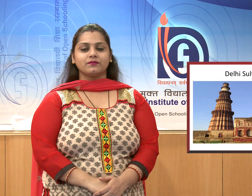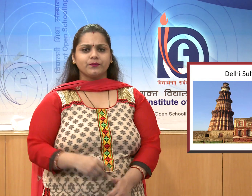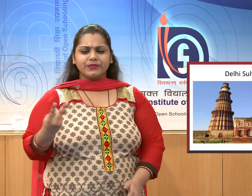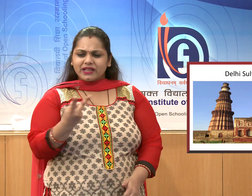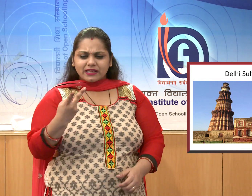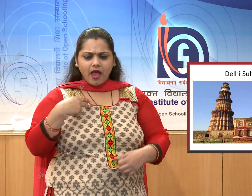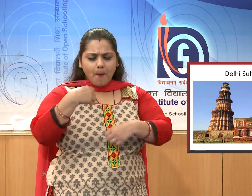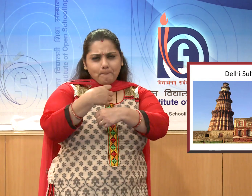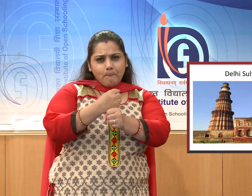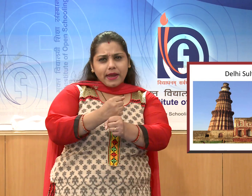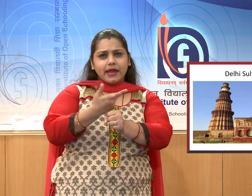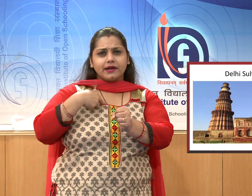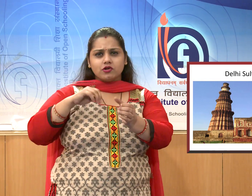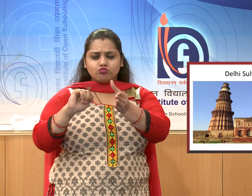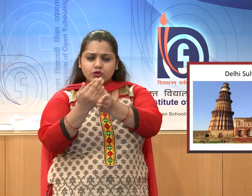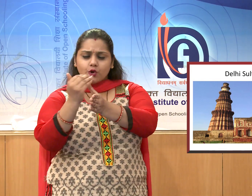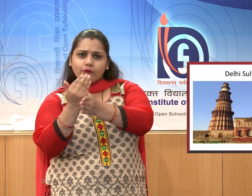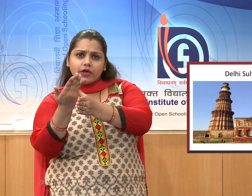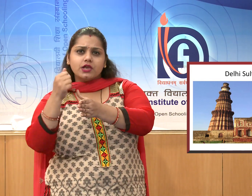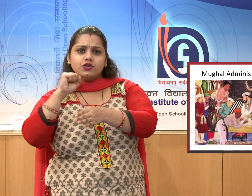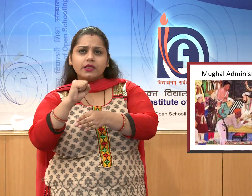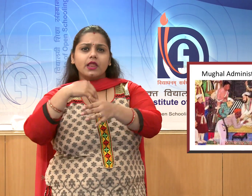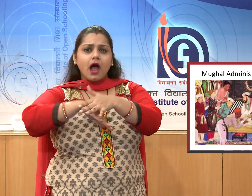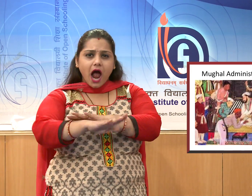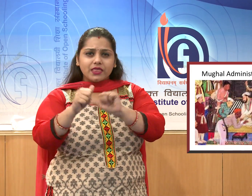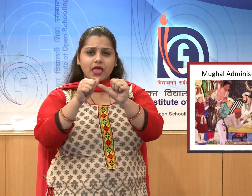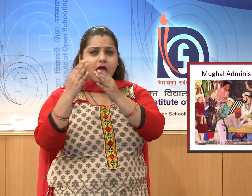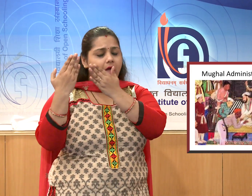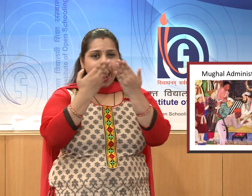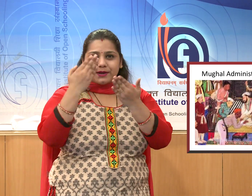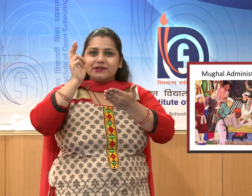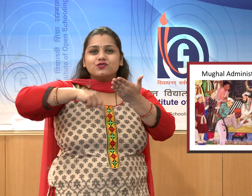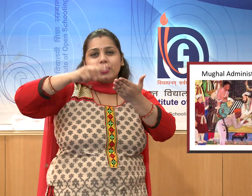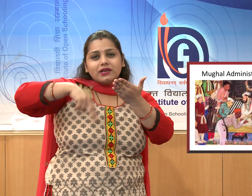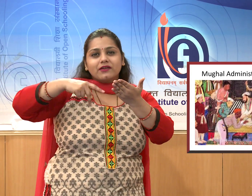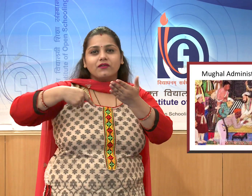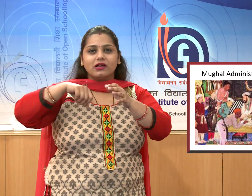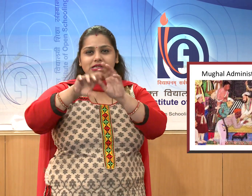made some innovations in the administrative system.